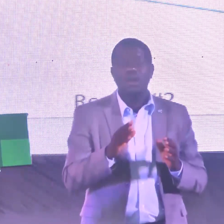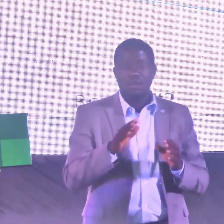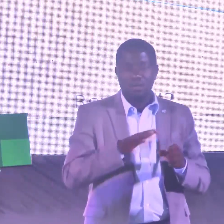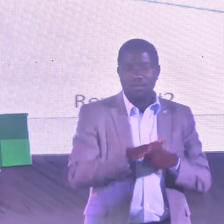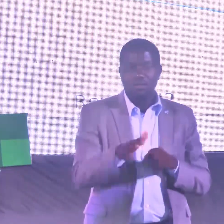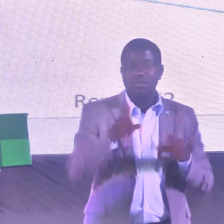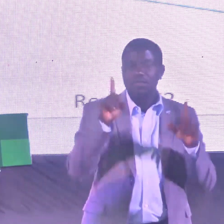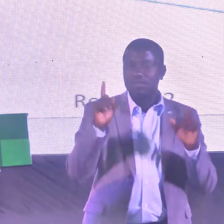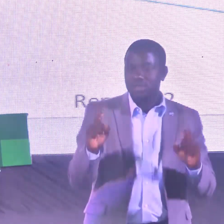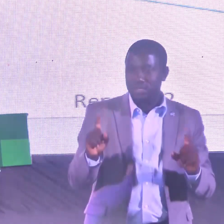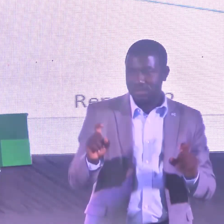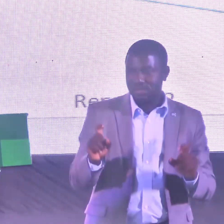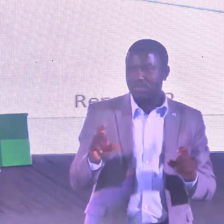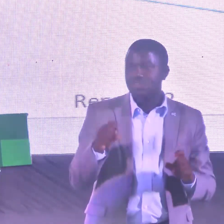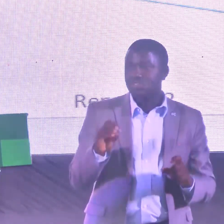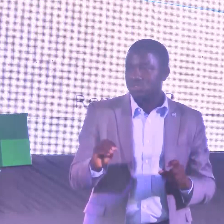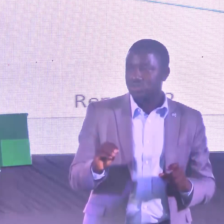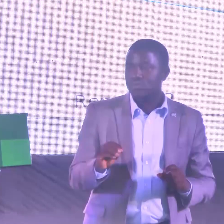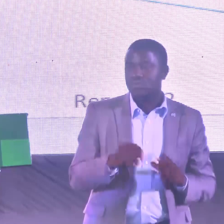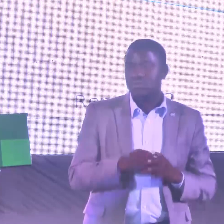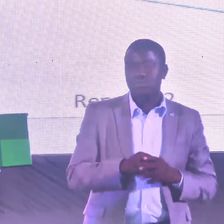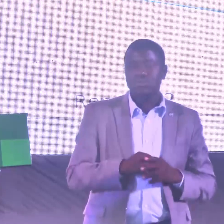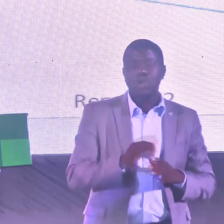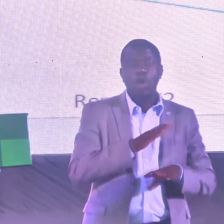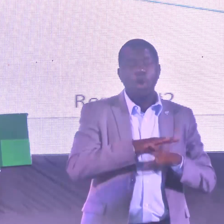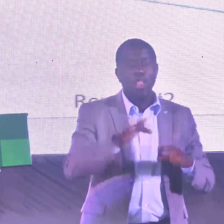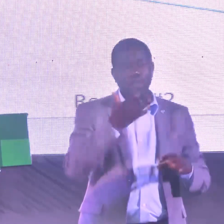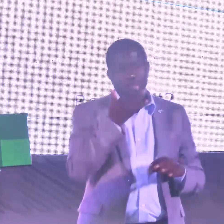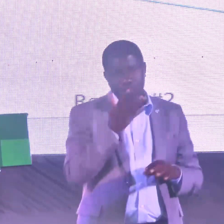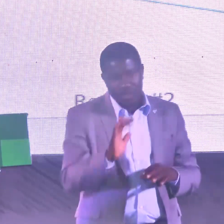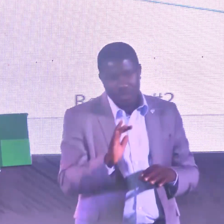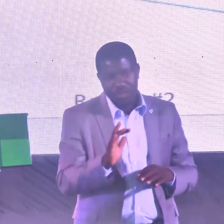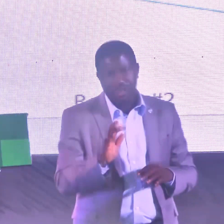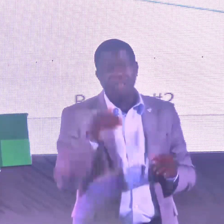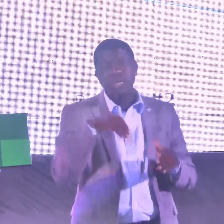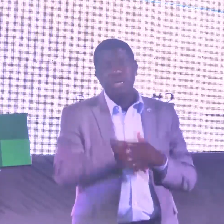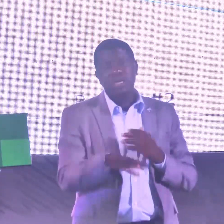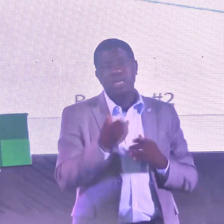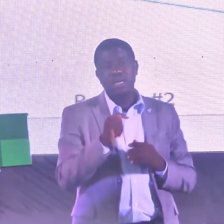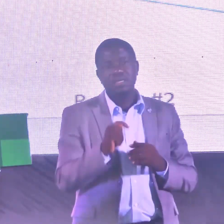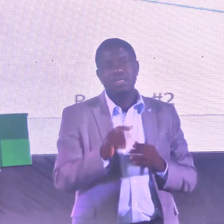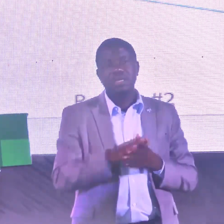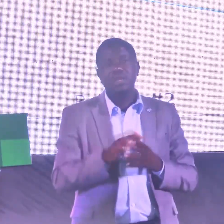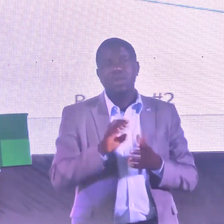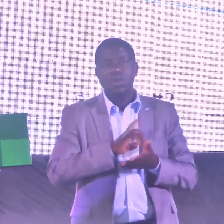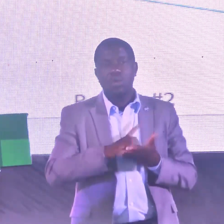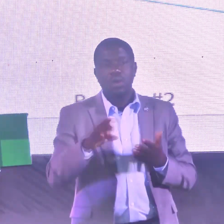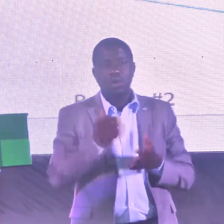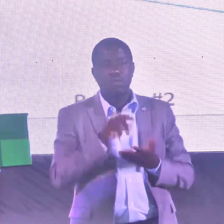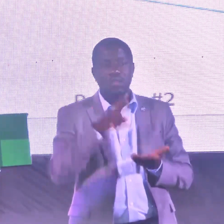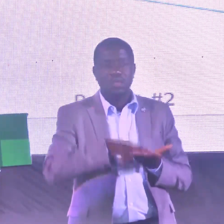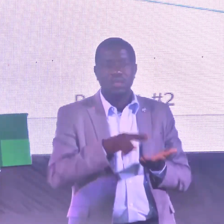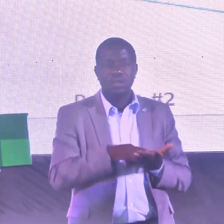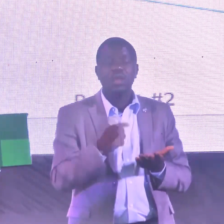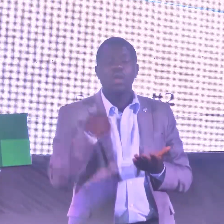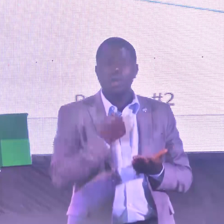And then, so, unfortunately, in the initial week of the registration,